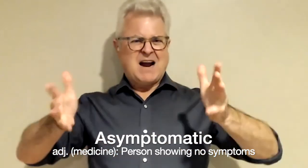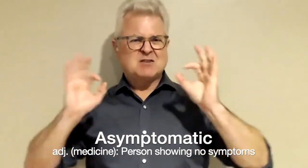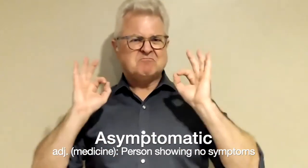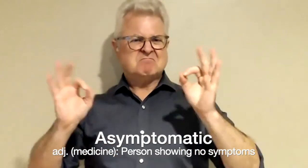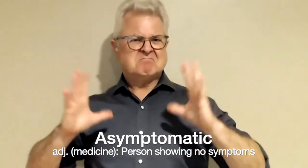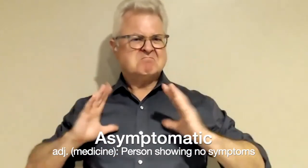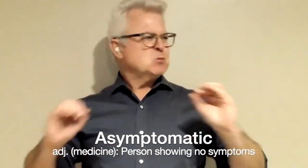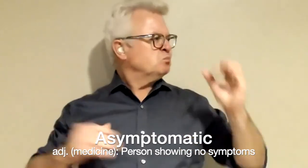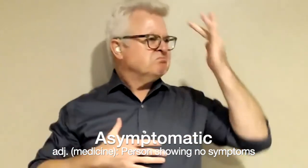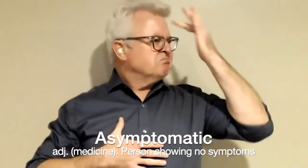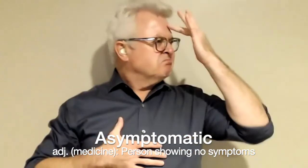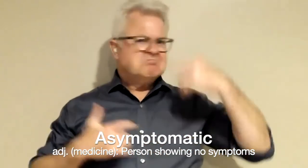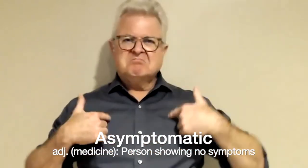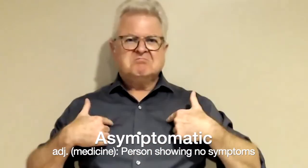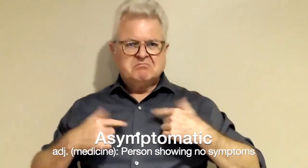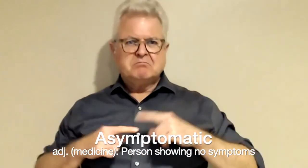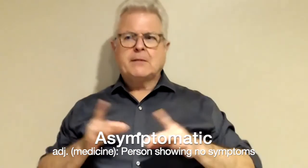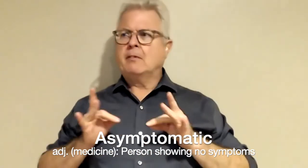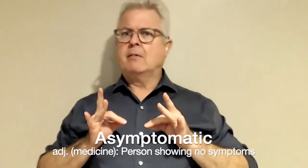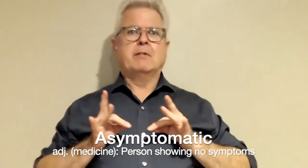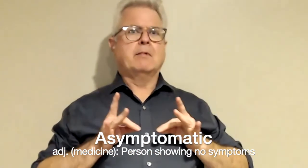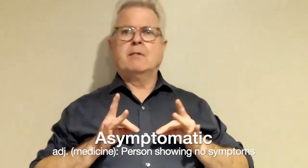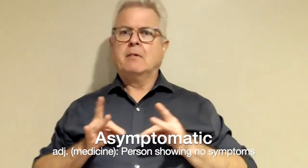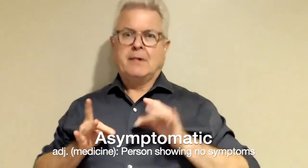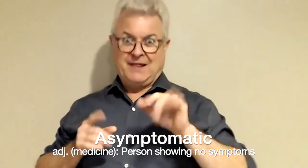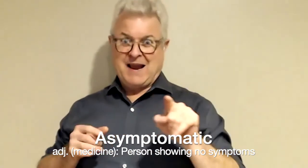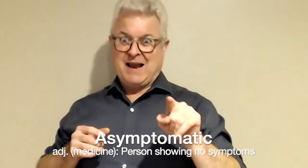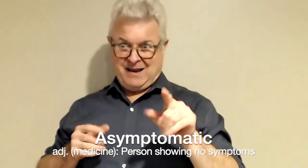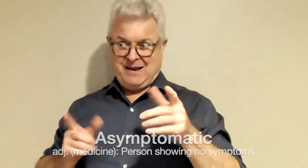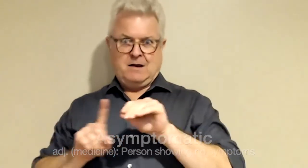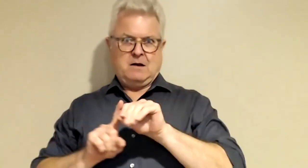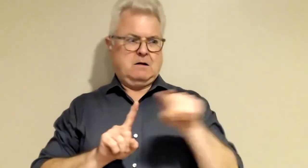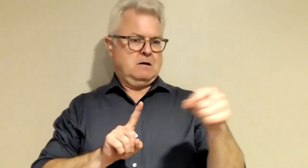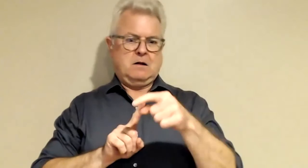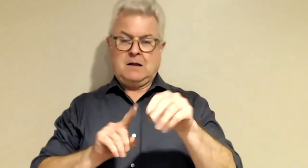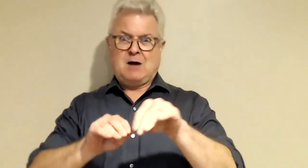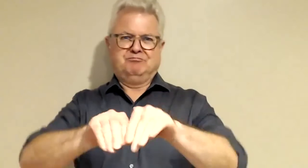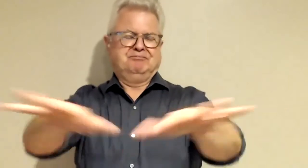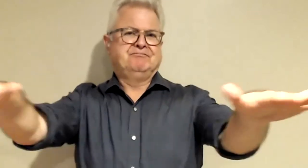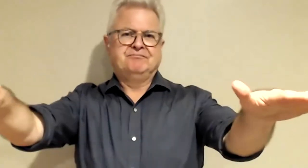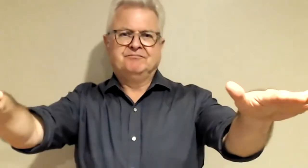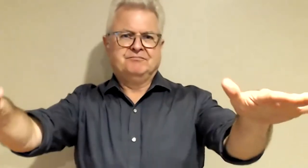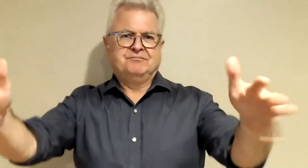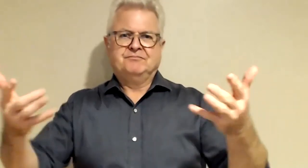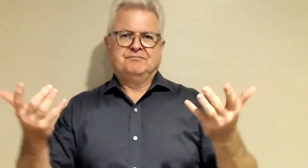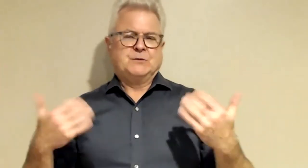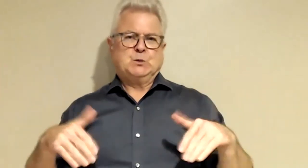symptoms of, COVID-19. They're feeling fine. They don't feel sick or anything like that. However, they are spreading it to other